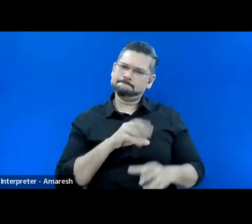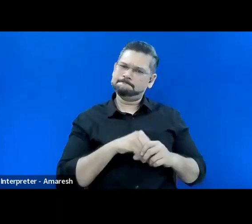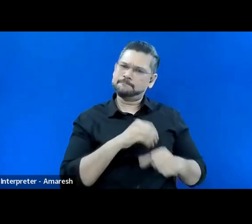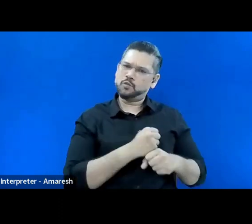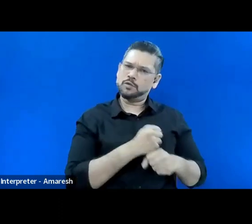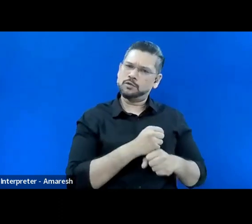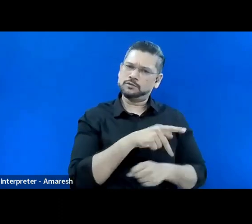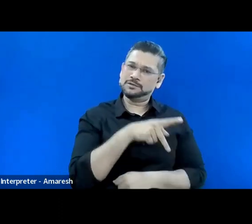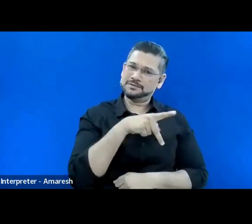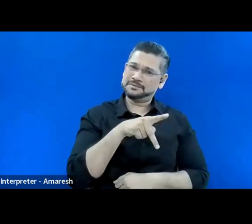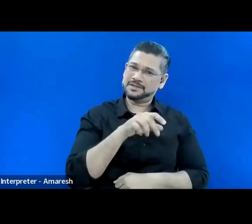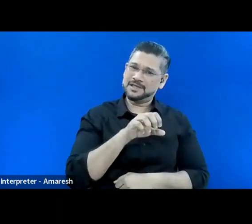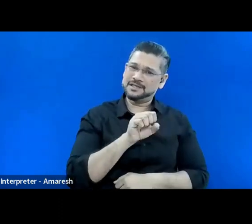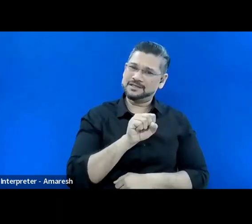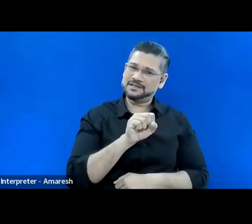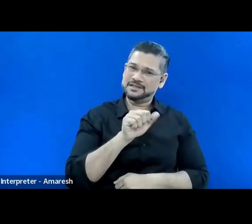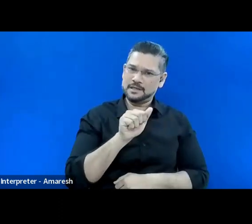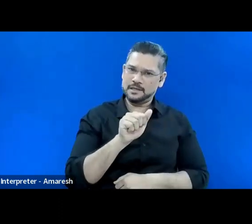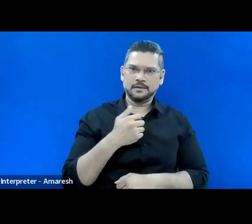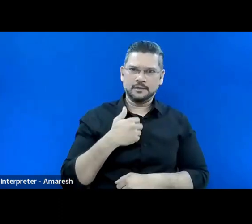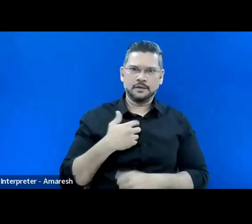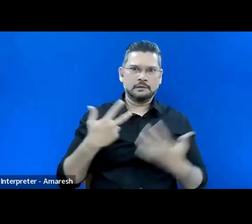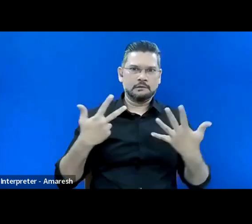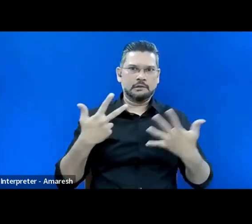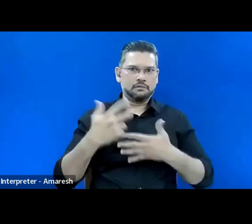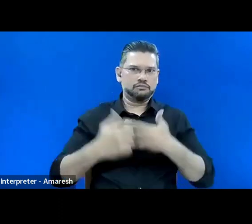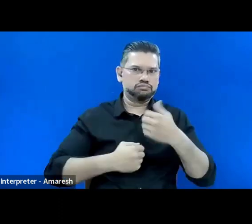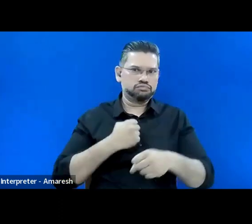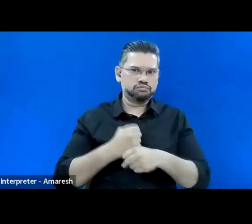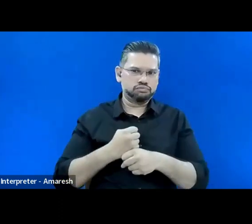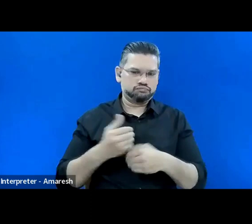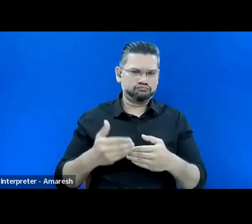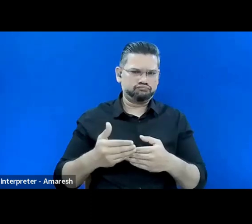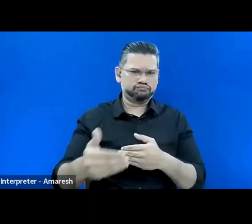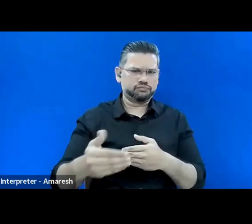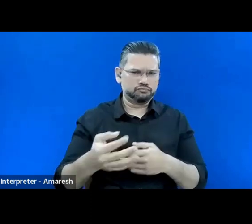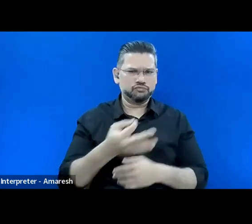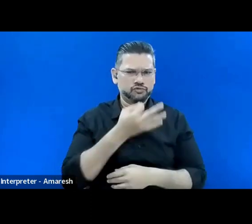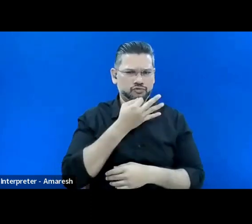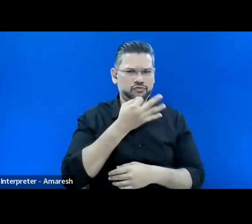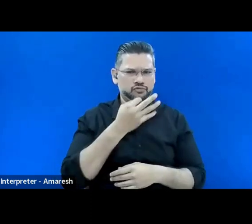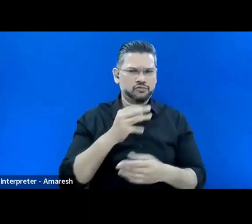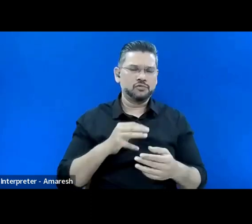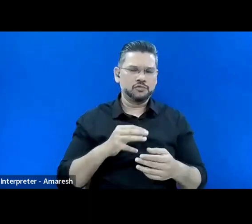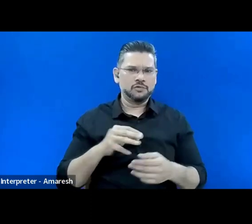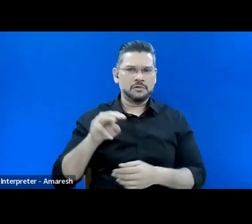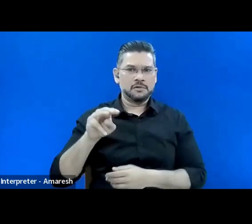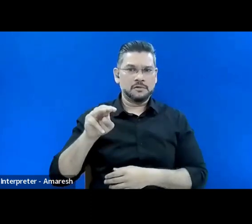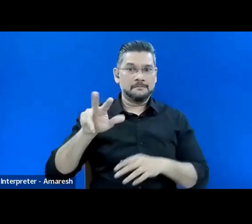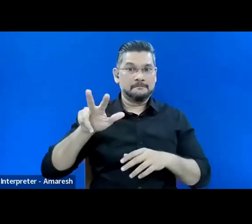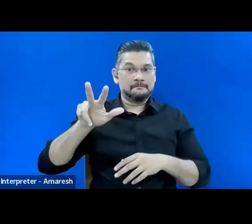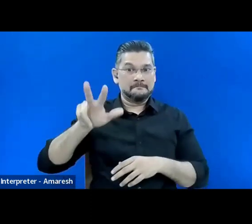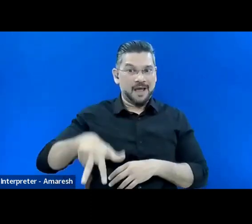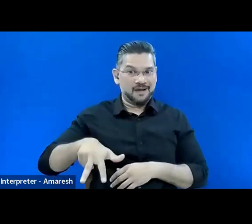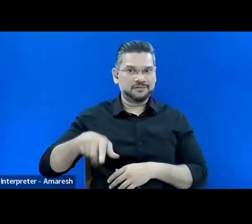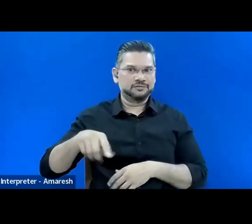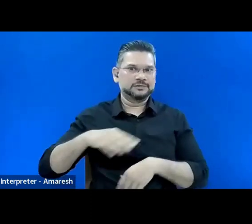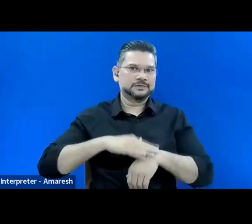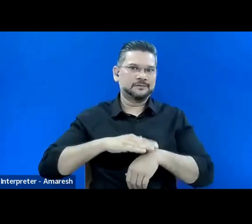past 8 years, will be 9 years in March next year. Thank you for giving the opportunity to the organizers,